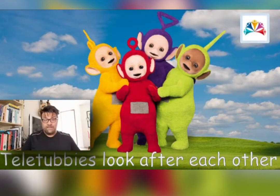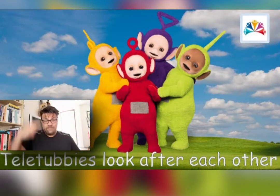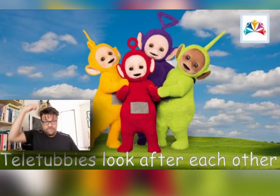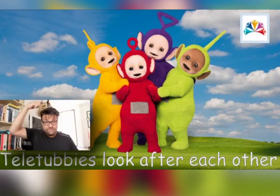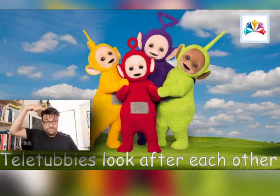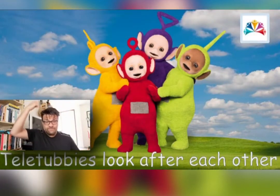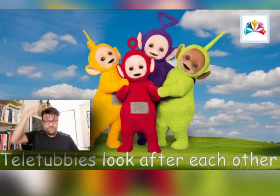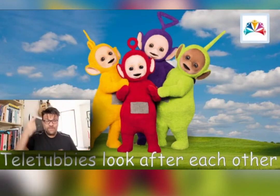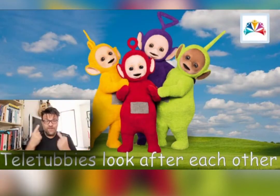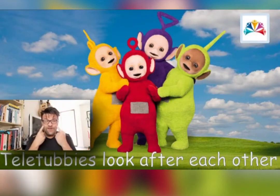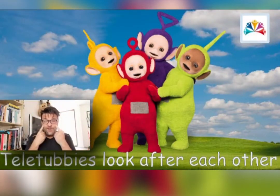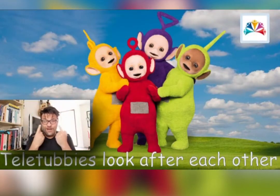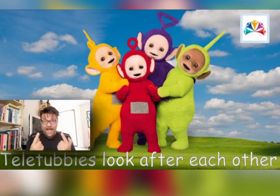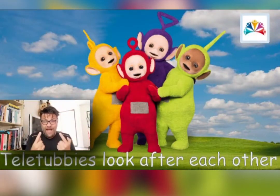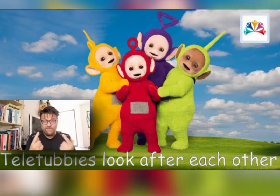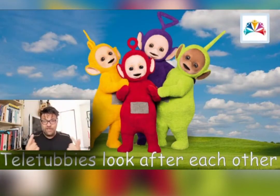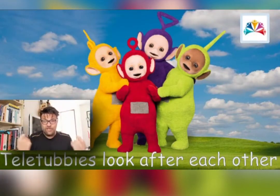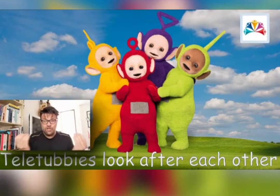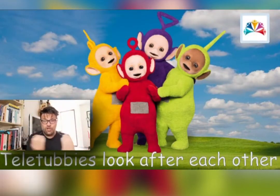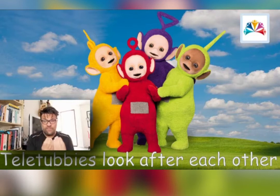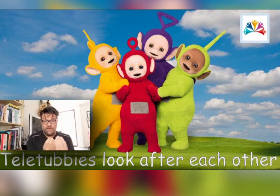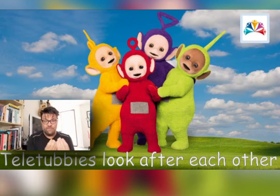Teletubbies look after each other.